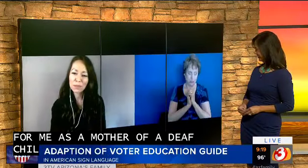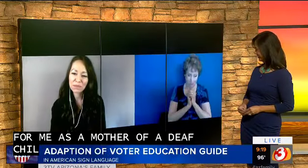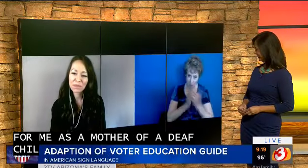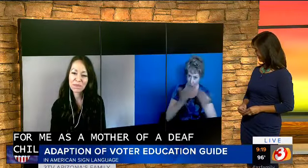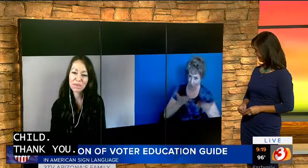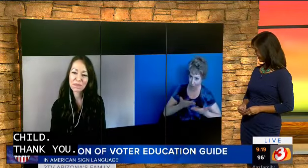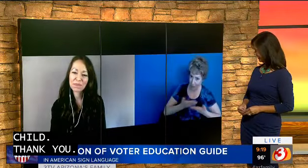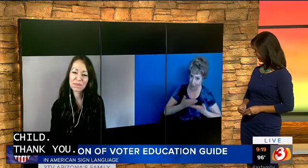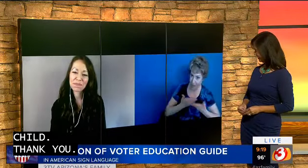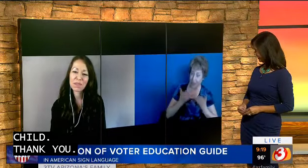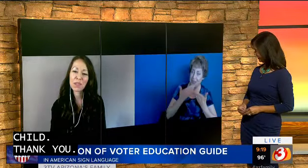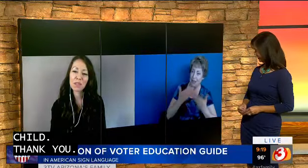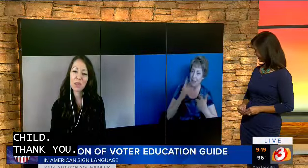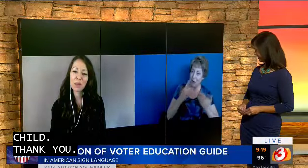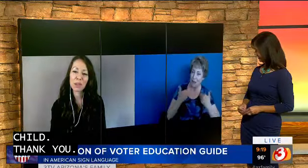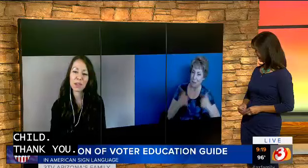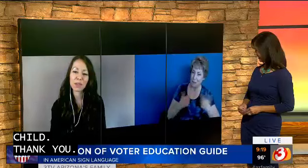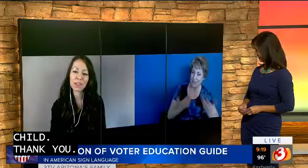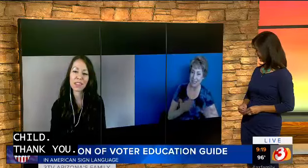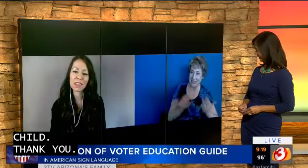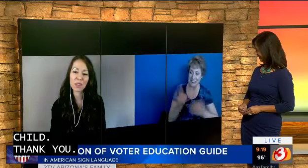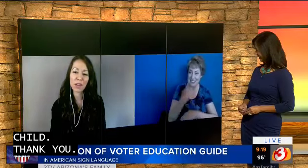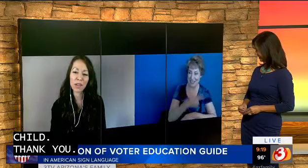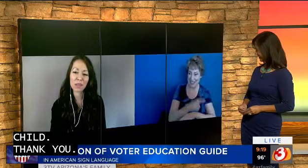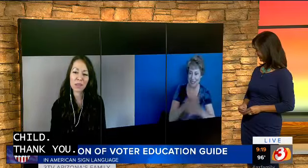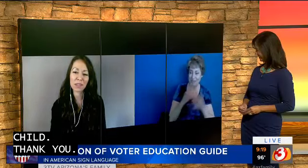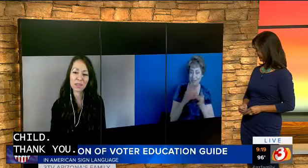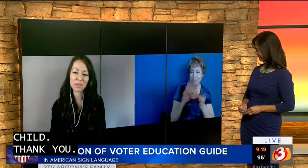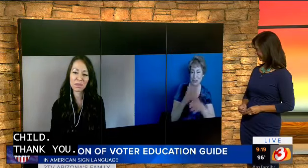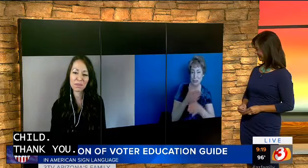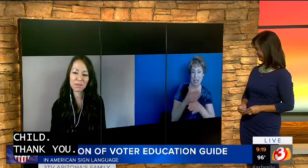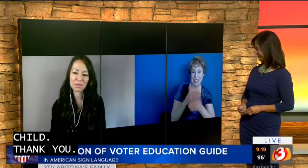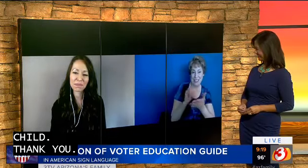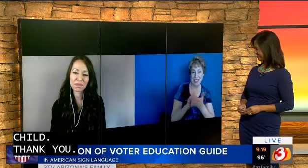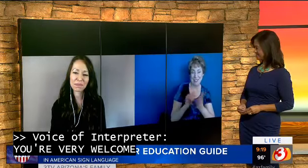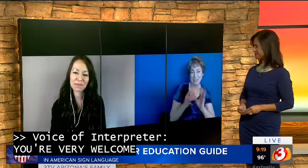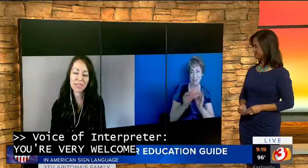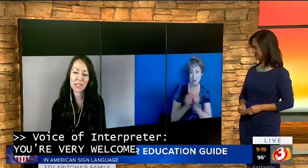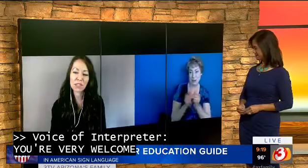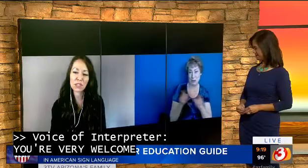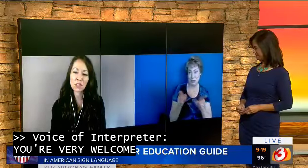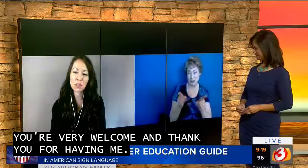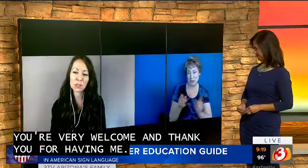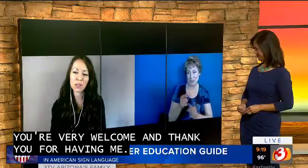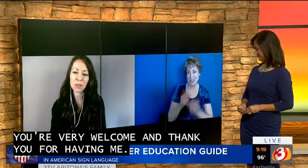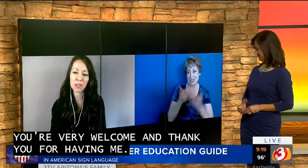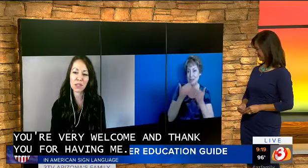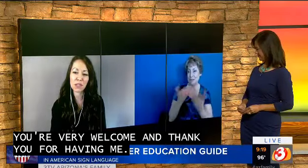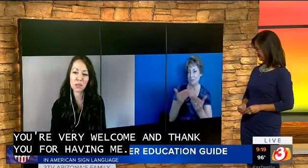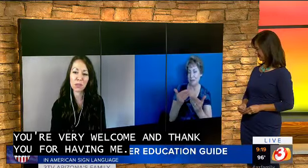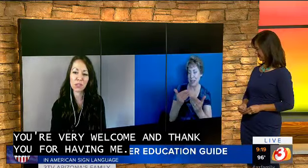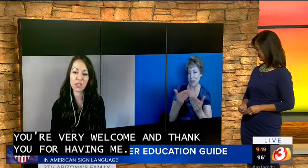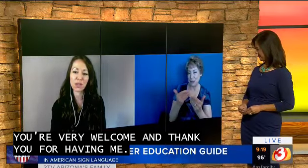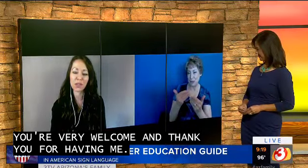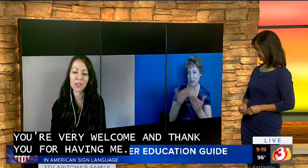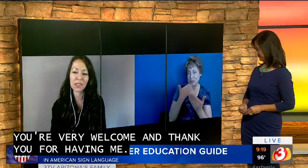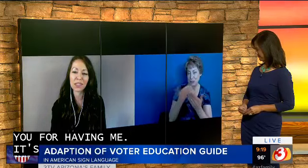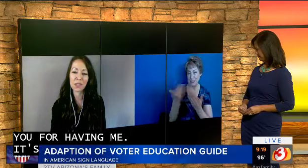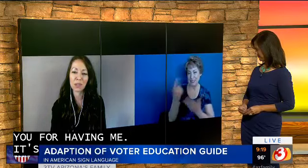You're very welcome, and thank you for having me. it's just been a great message